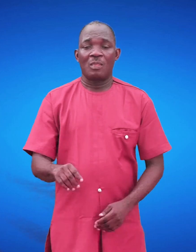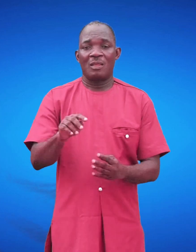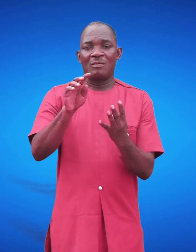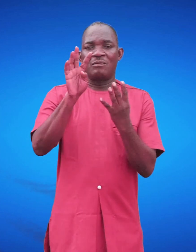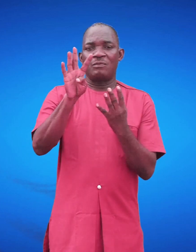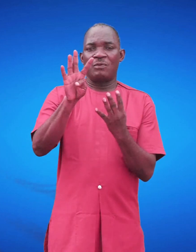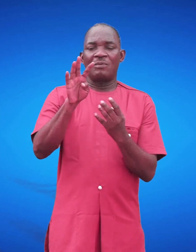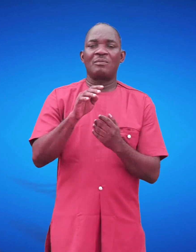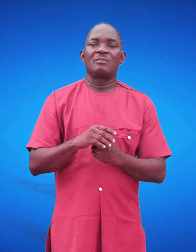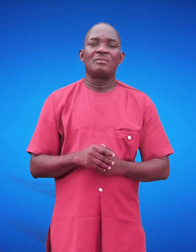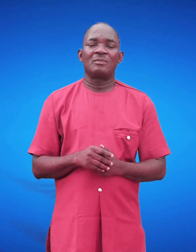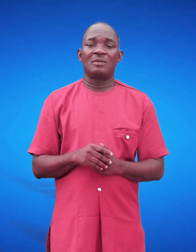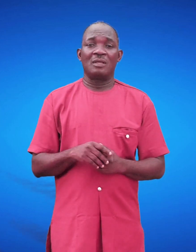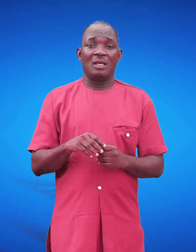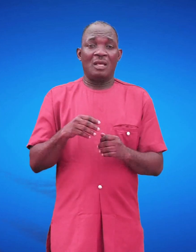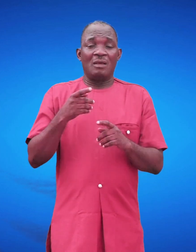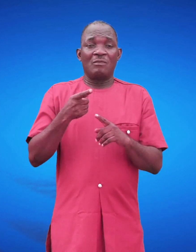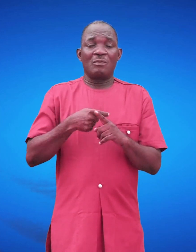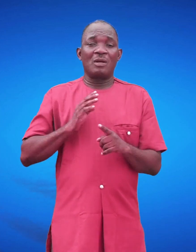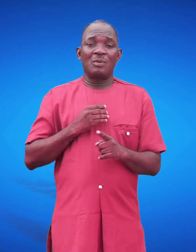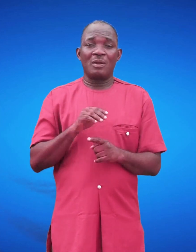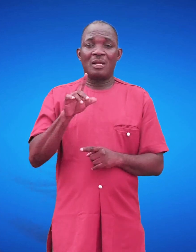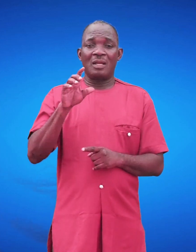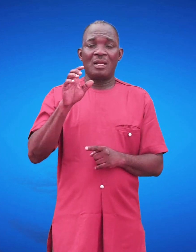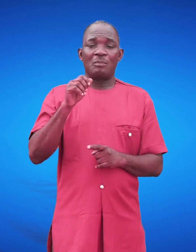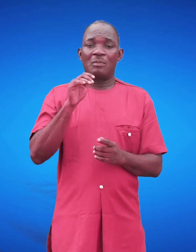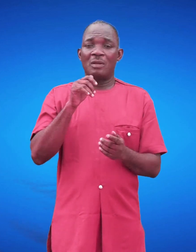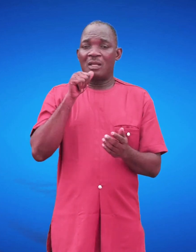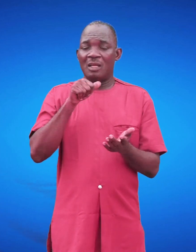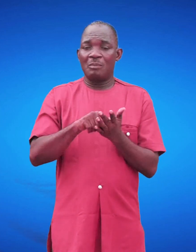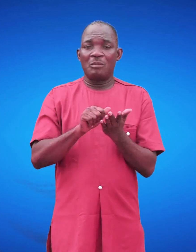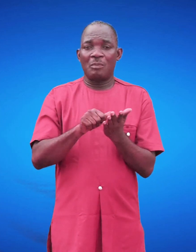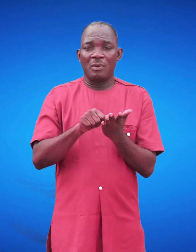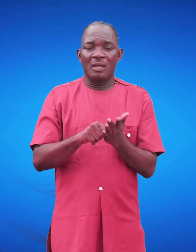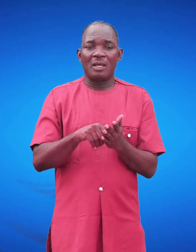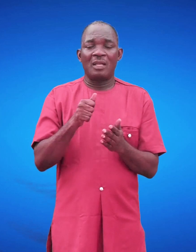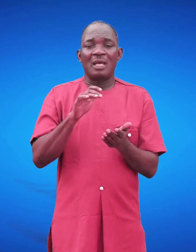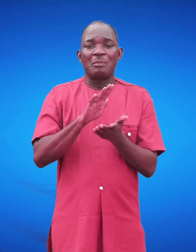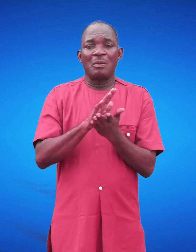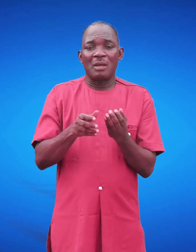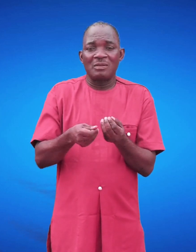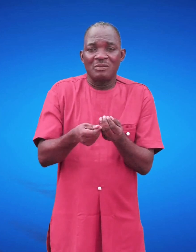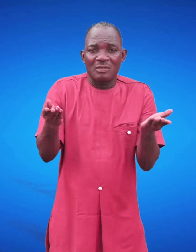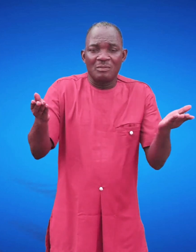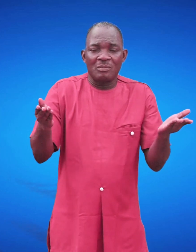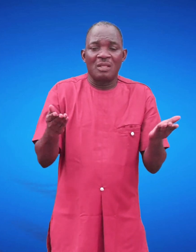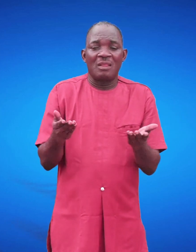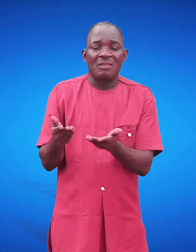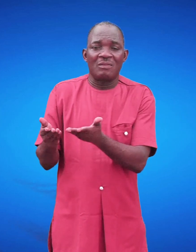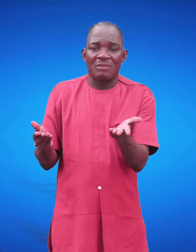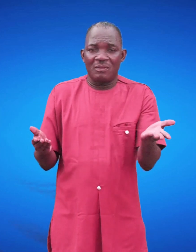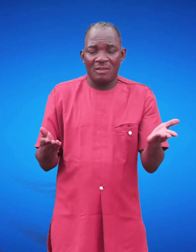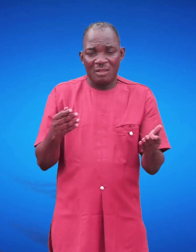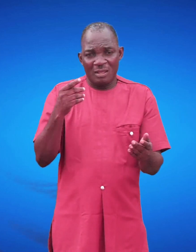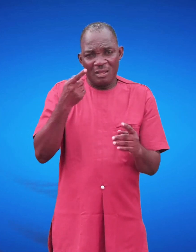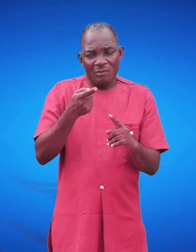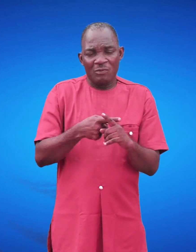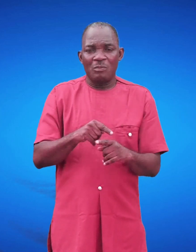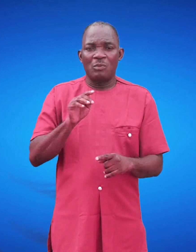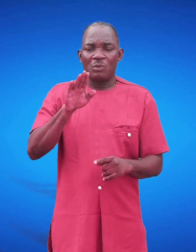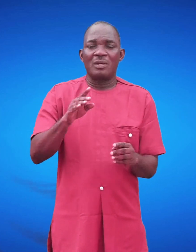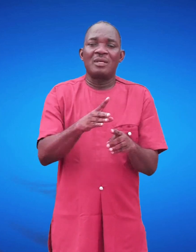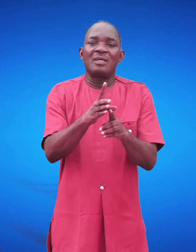4. From our leaflets and fact sheets available from